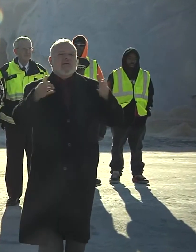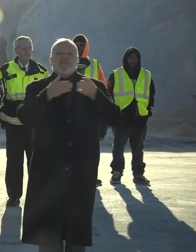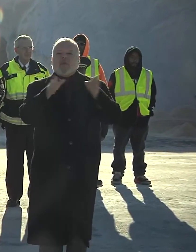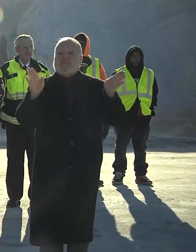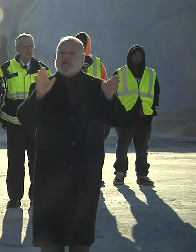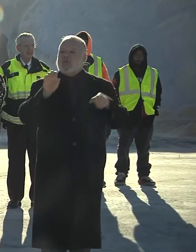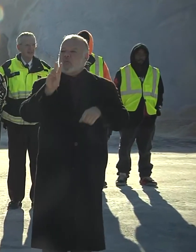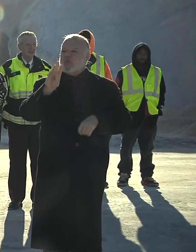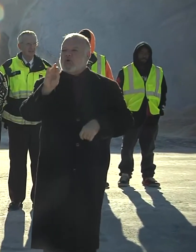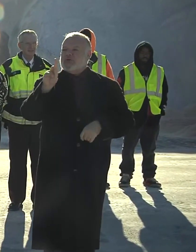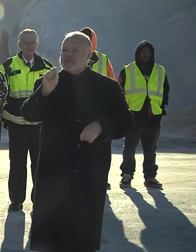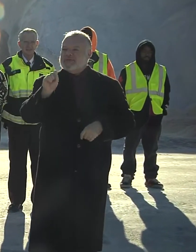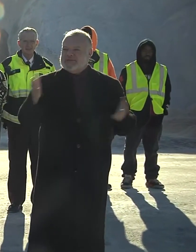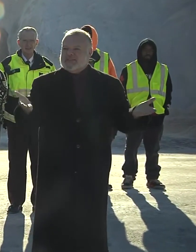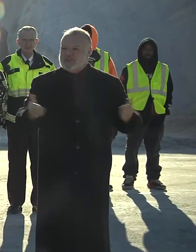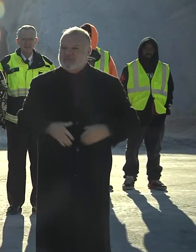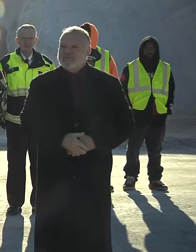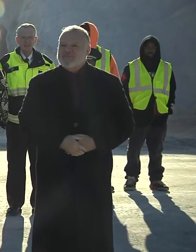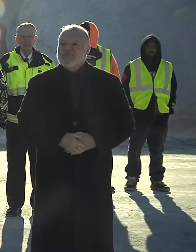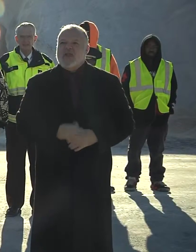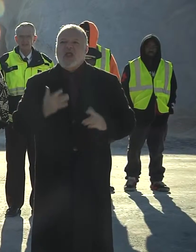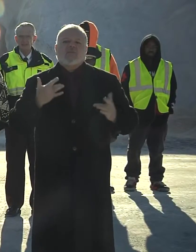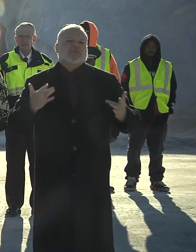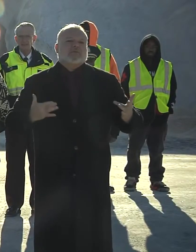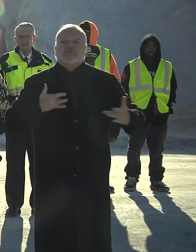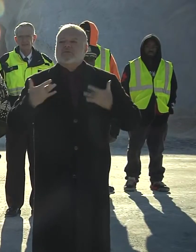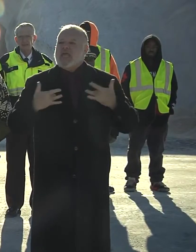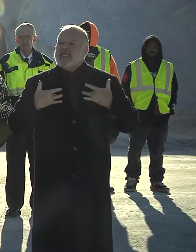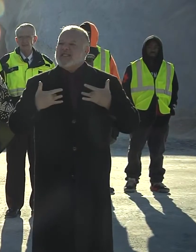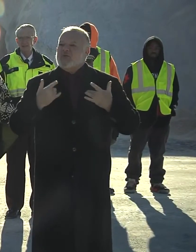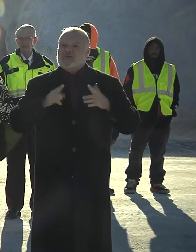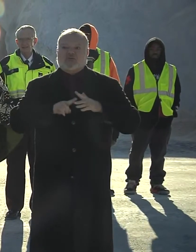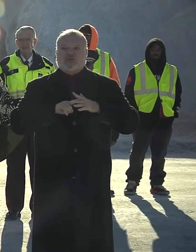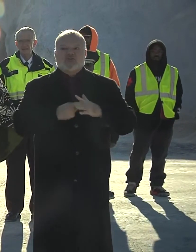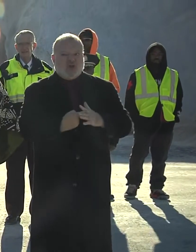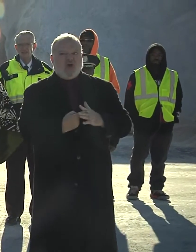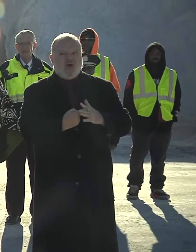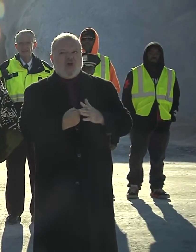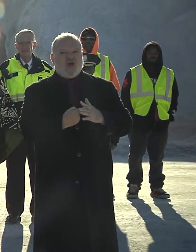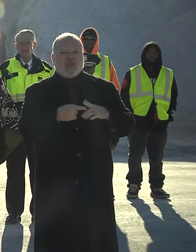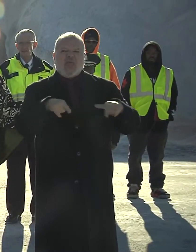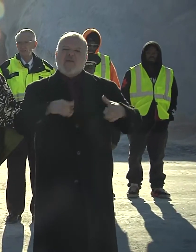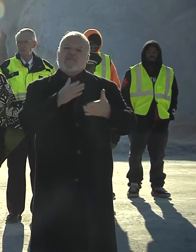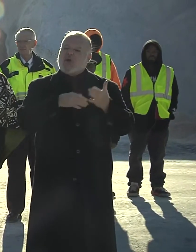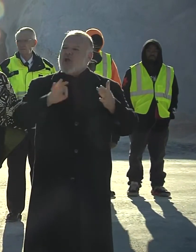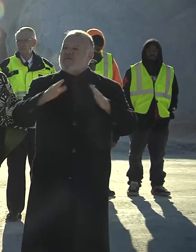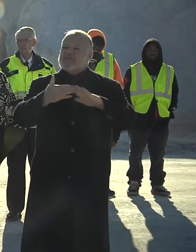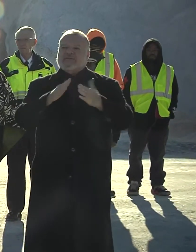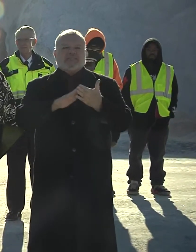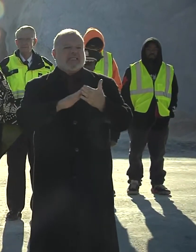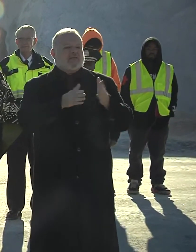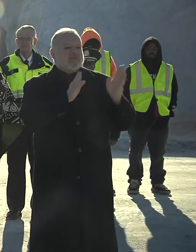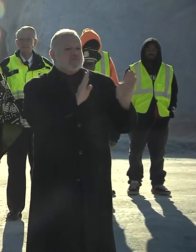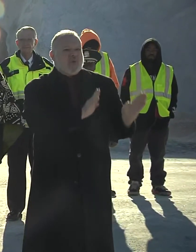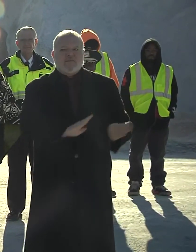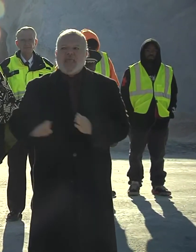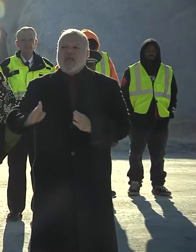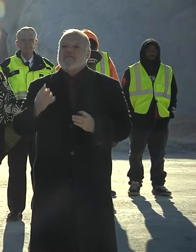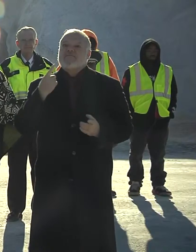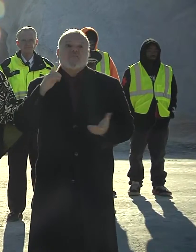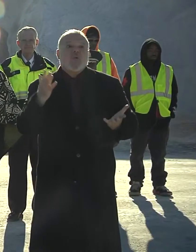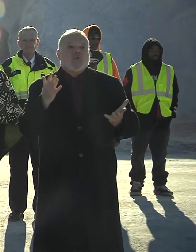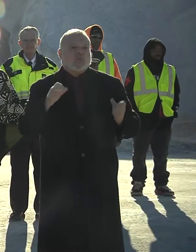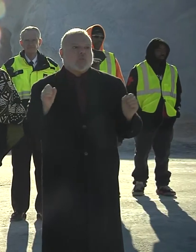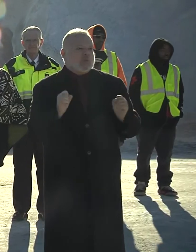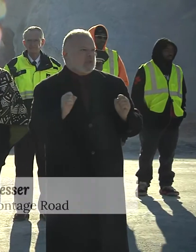excited to launch into this part of the city's winter preparations and to share with you all that our teams